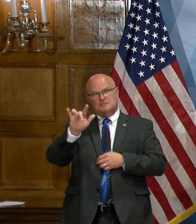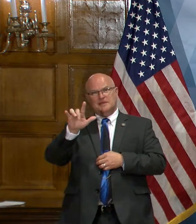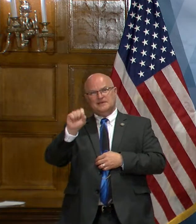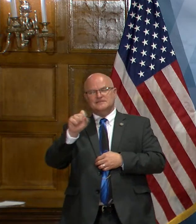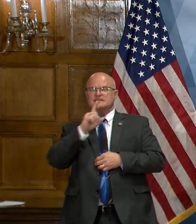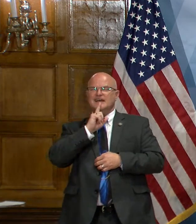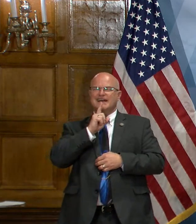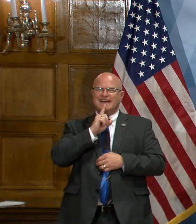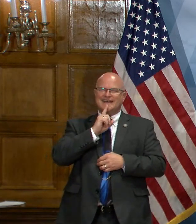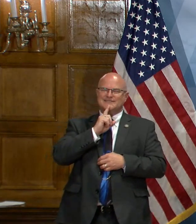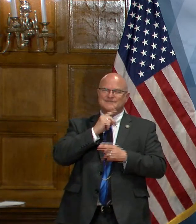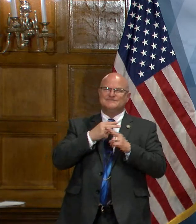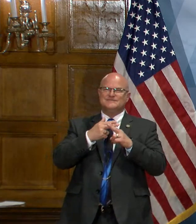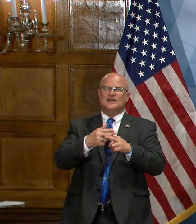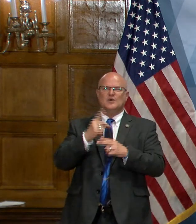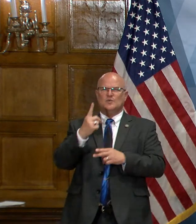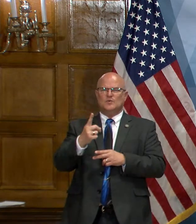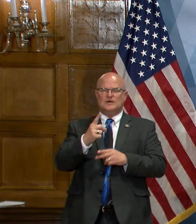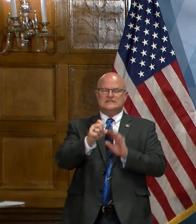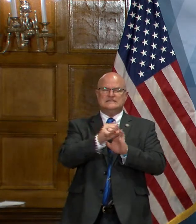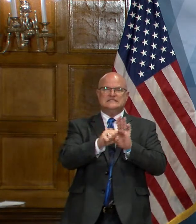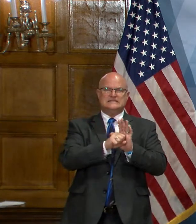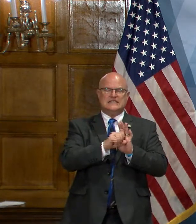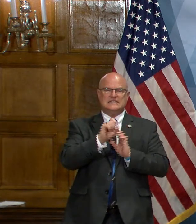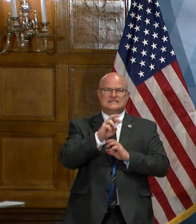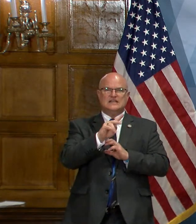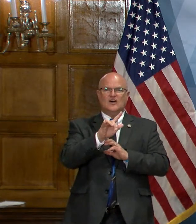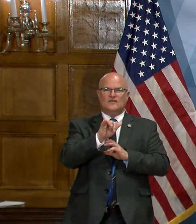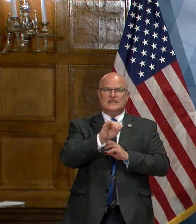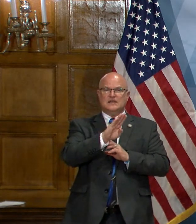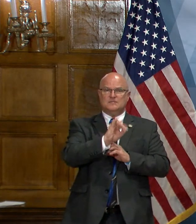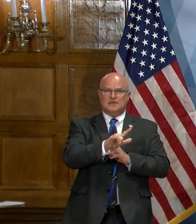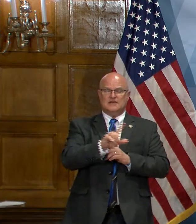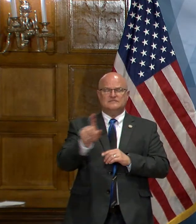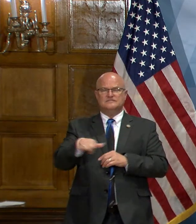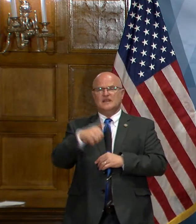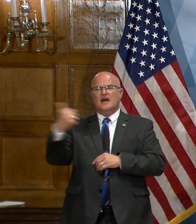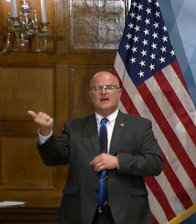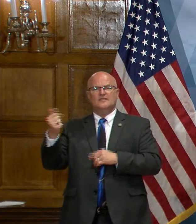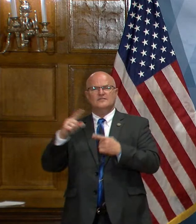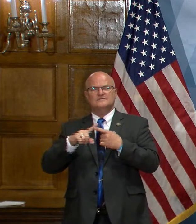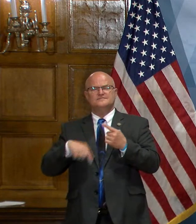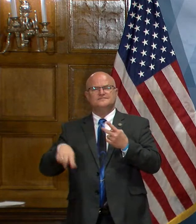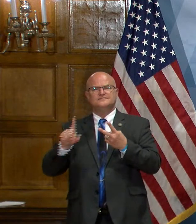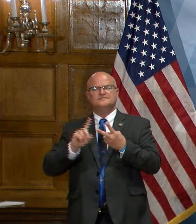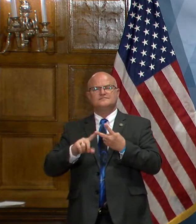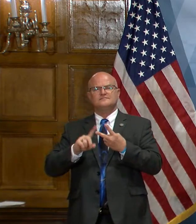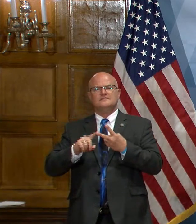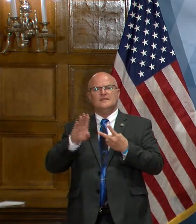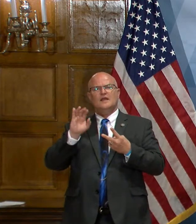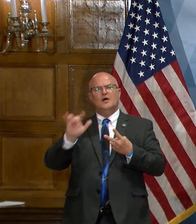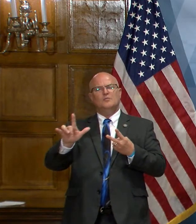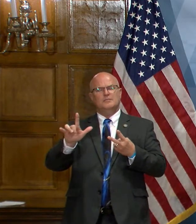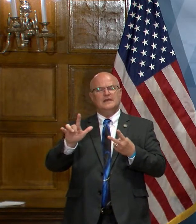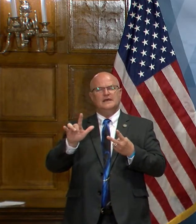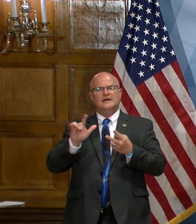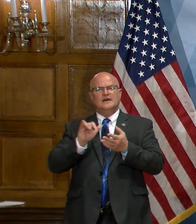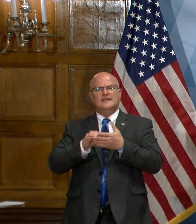bills, but they're actually, one's a state sovereignty bill and the other is a bill